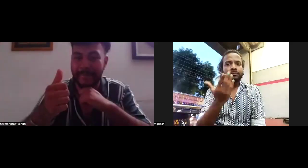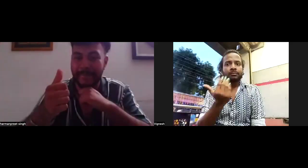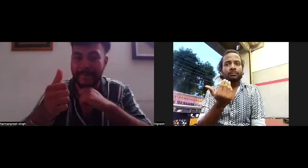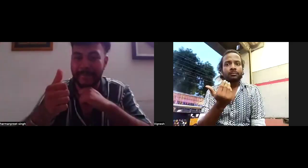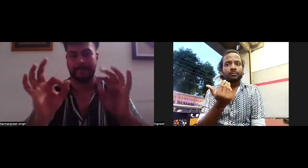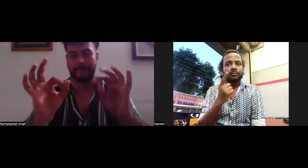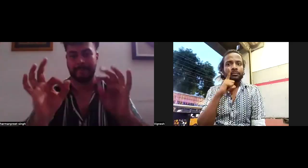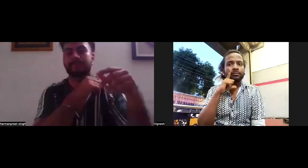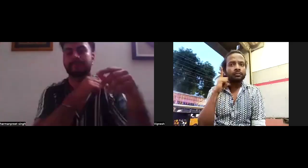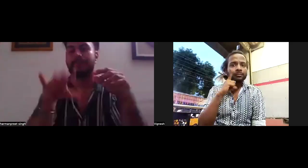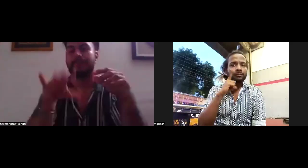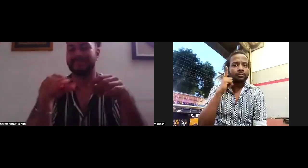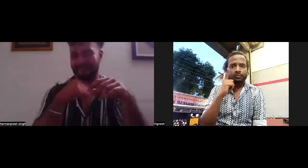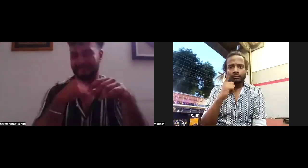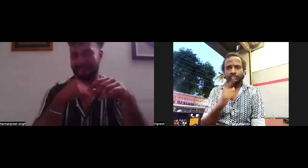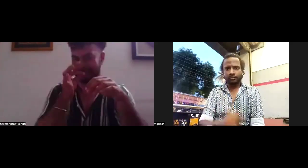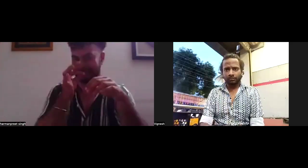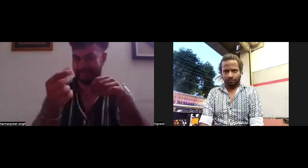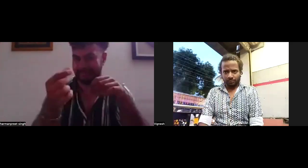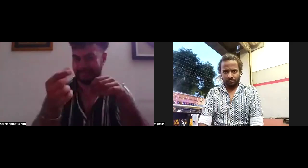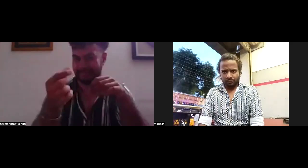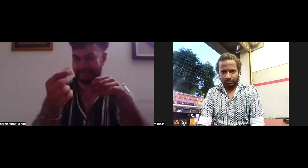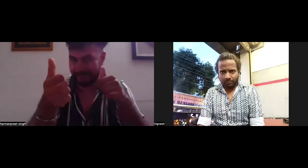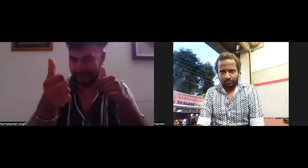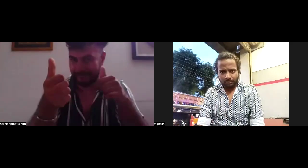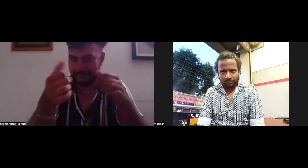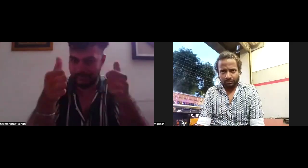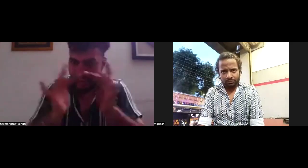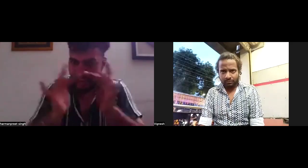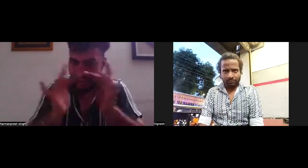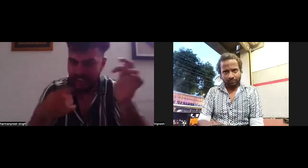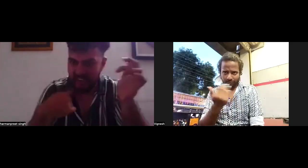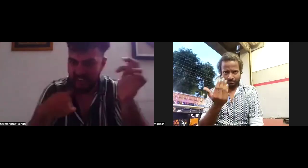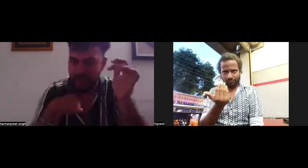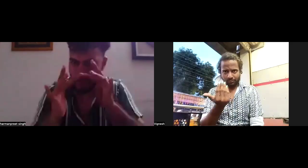letting me. Vignesh says, Harmanpreet, yes, you were saying?